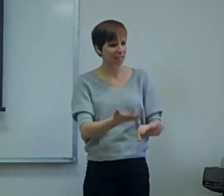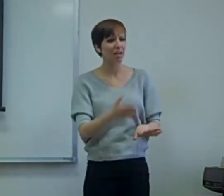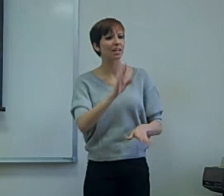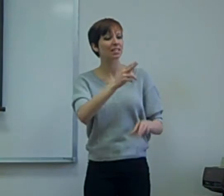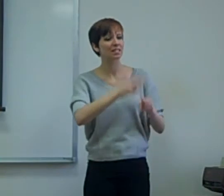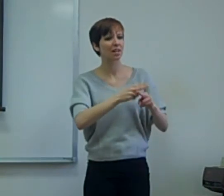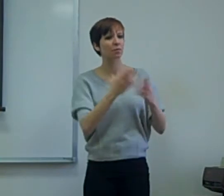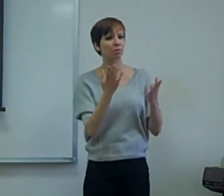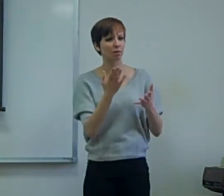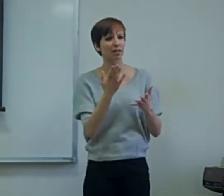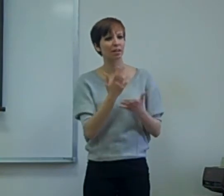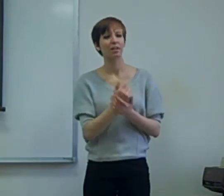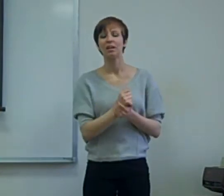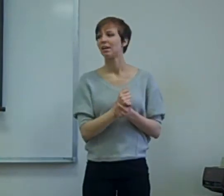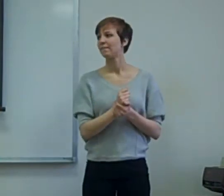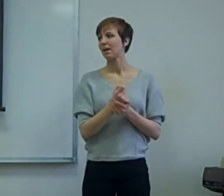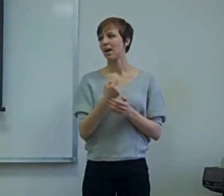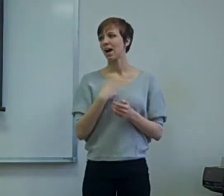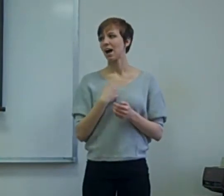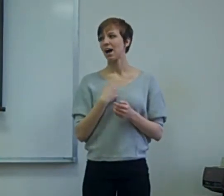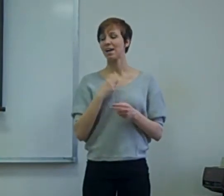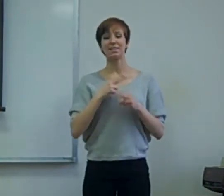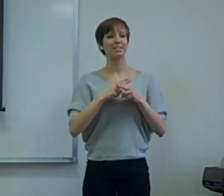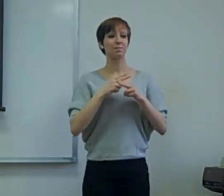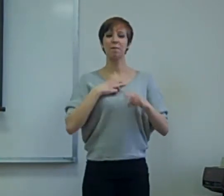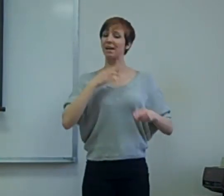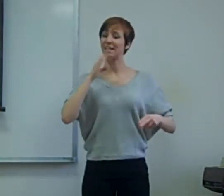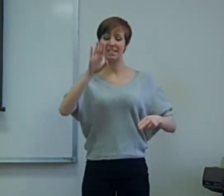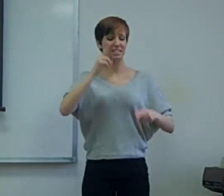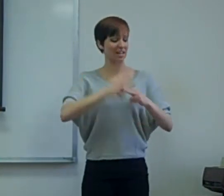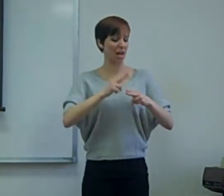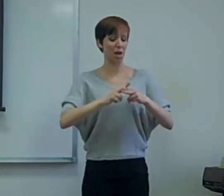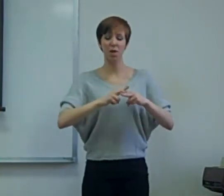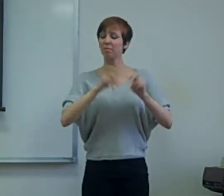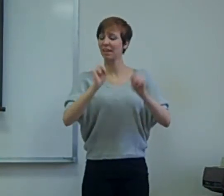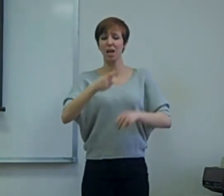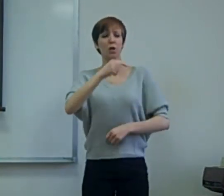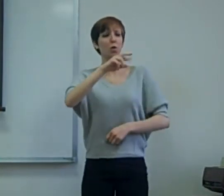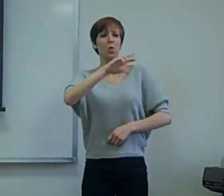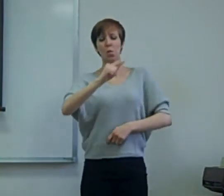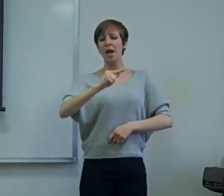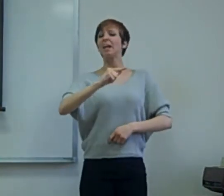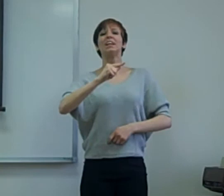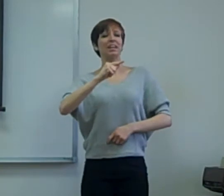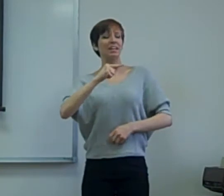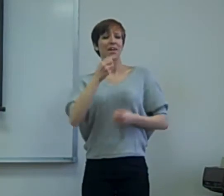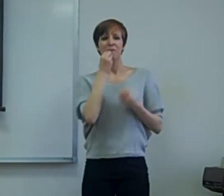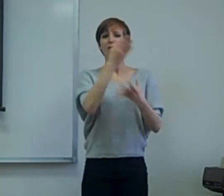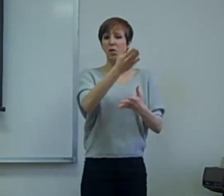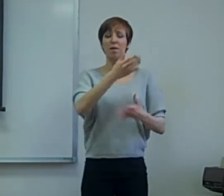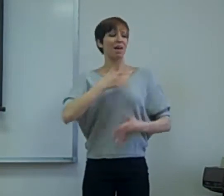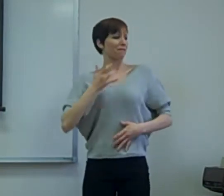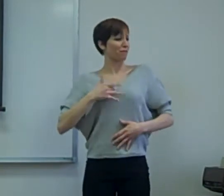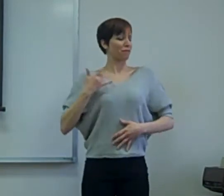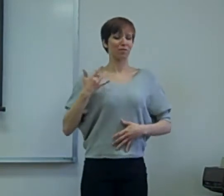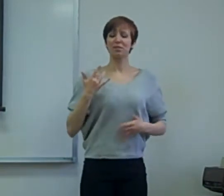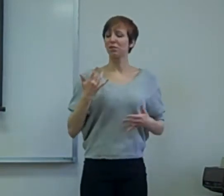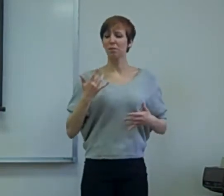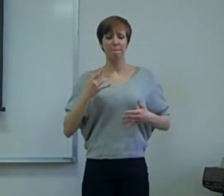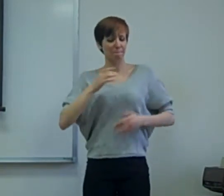name? And I get to say his name. That's all I want to do is say his name. And that's so special to me, because I don't want to forget